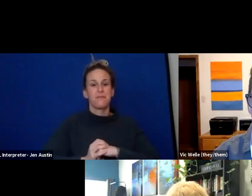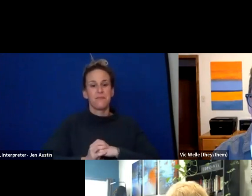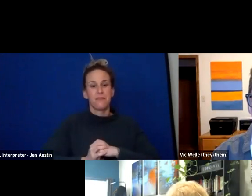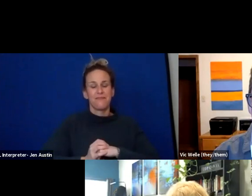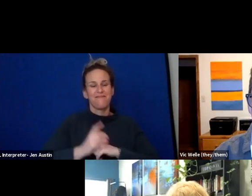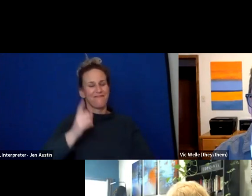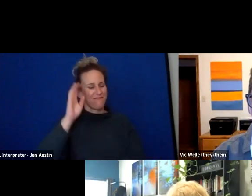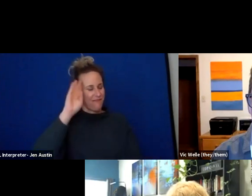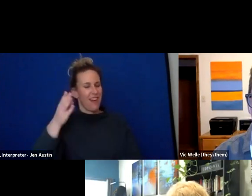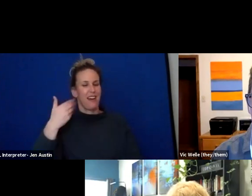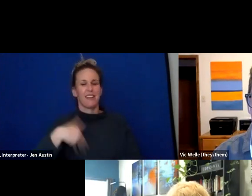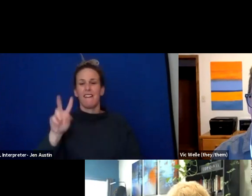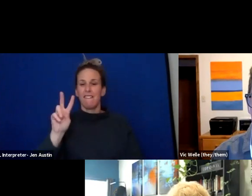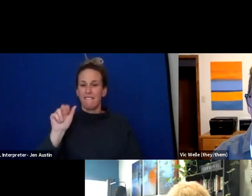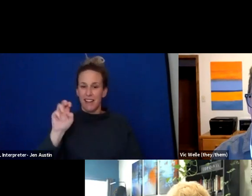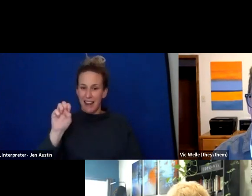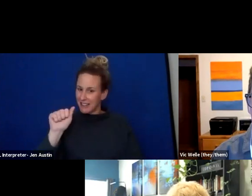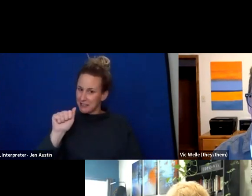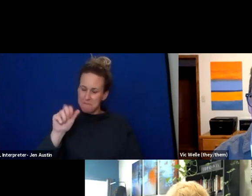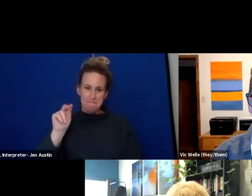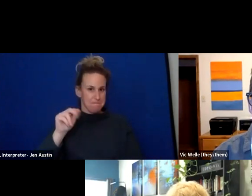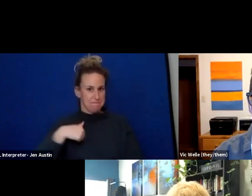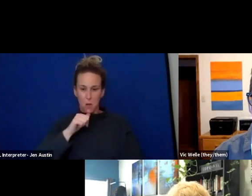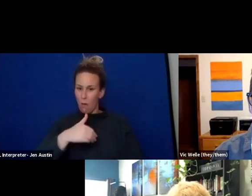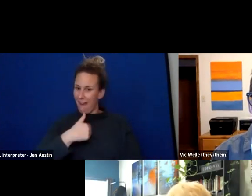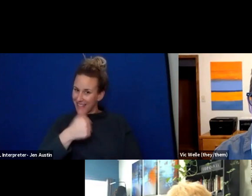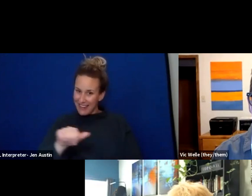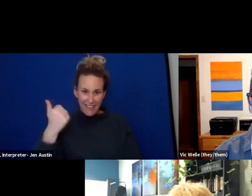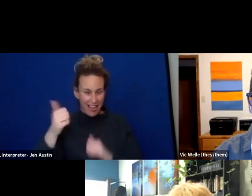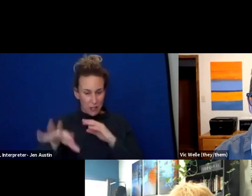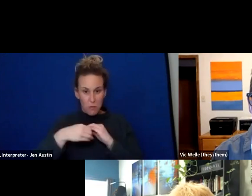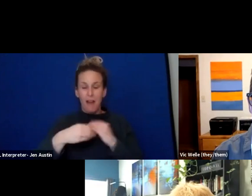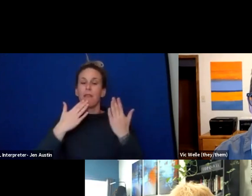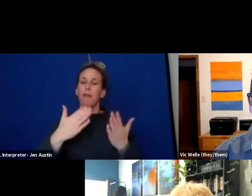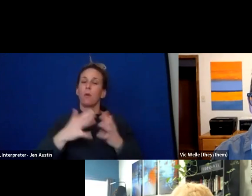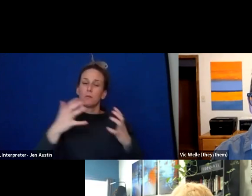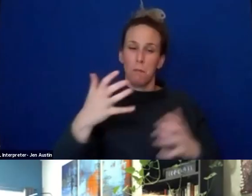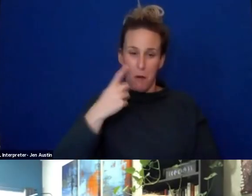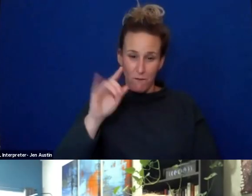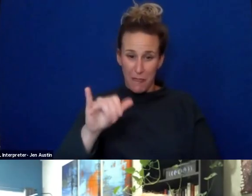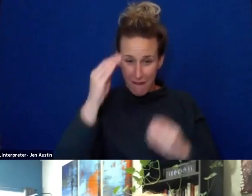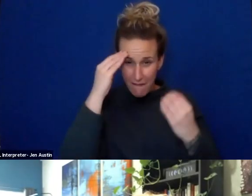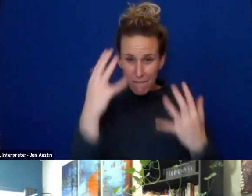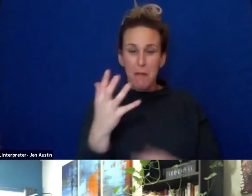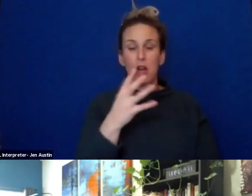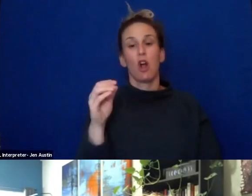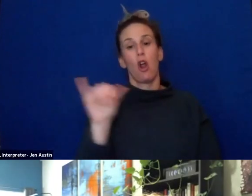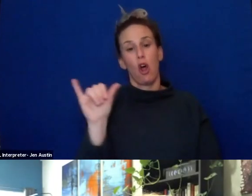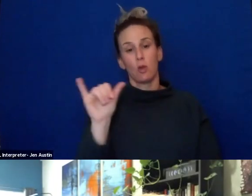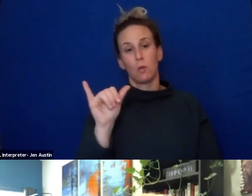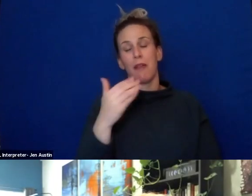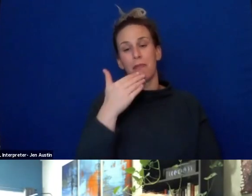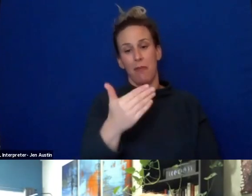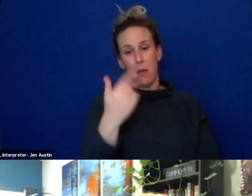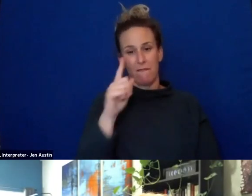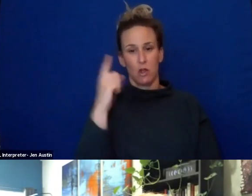hi this is vanessa i don't have anything else to add thank you so much for that information and also for considering